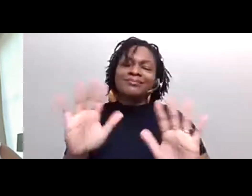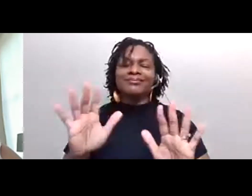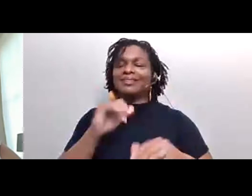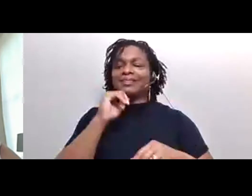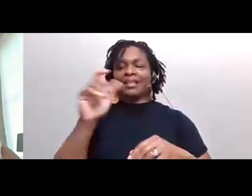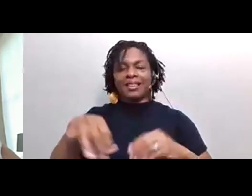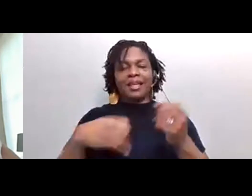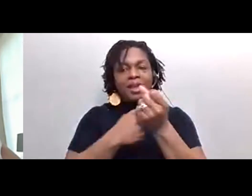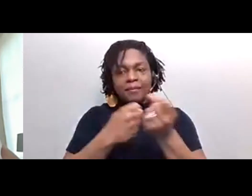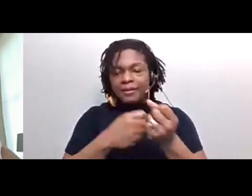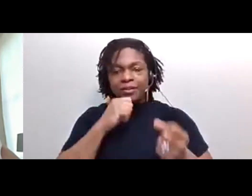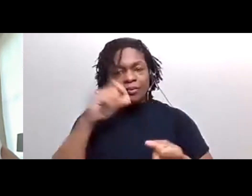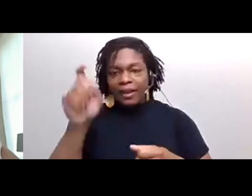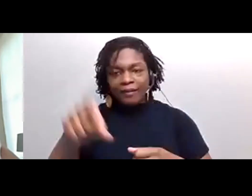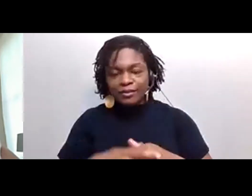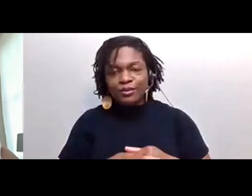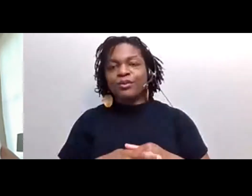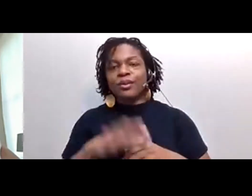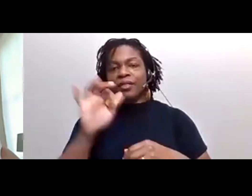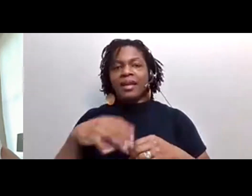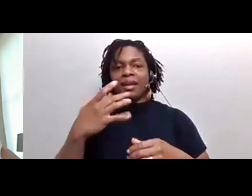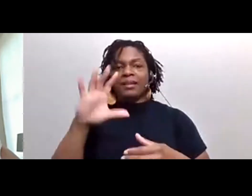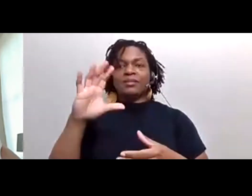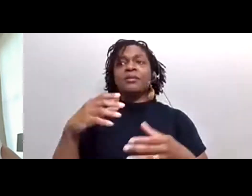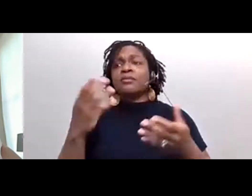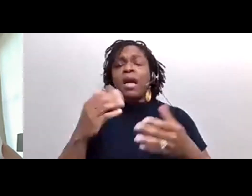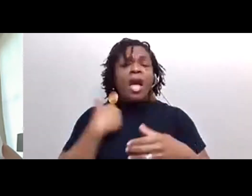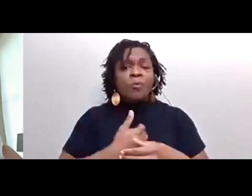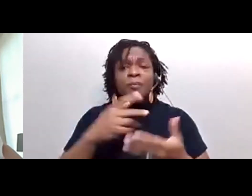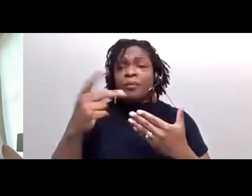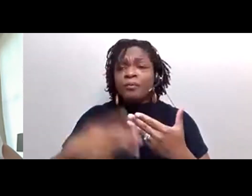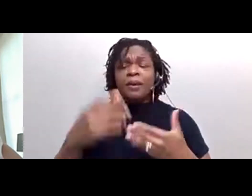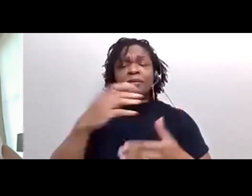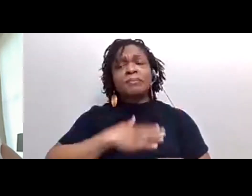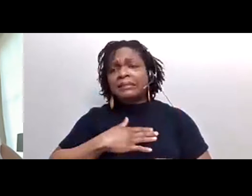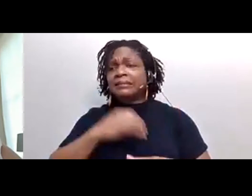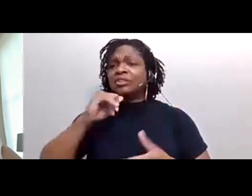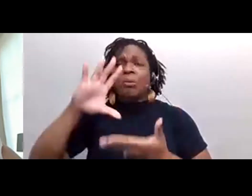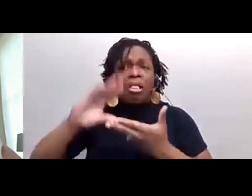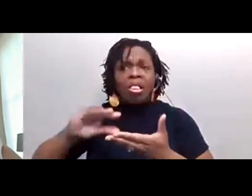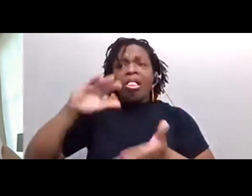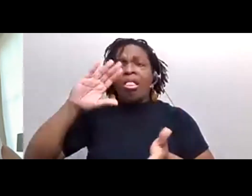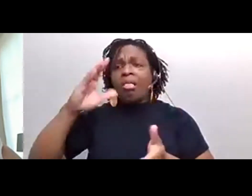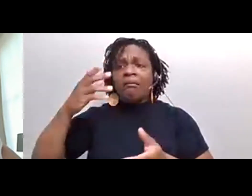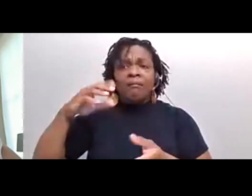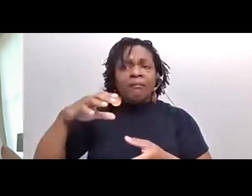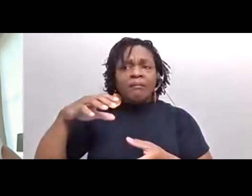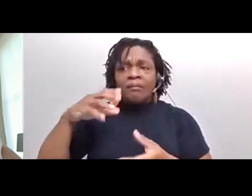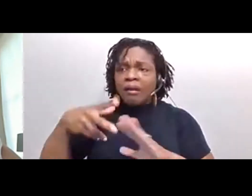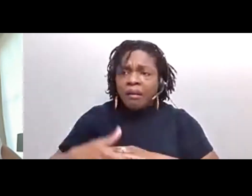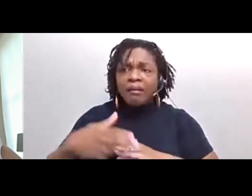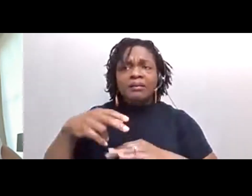Capitol begging not to be cut. It was really more, Bambi brought this up, a message of empowerment